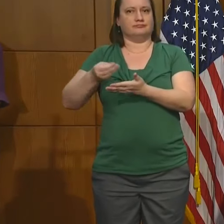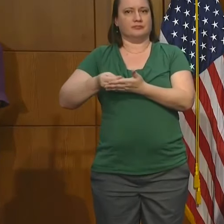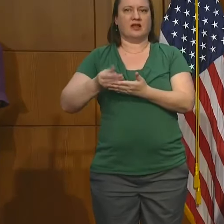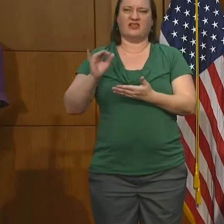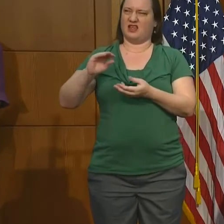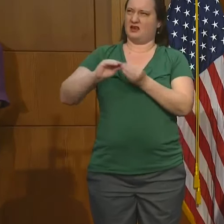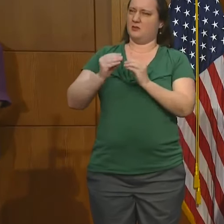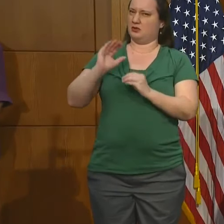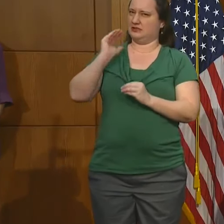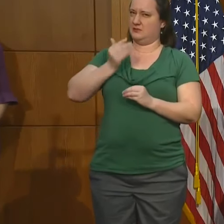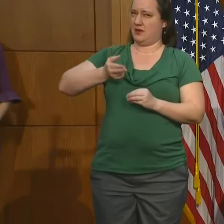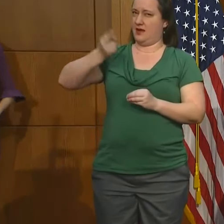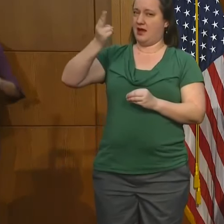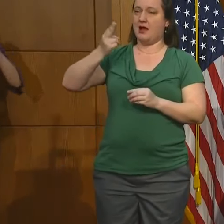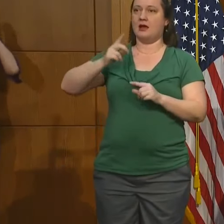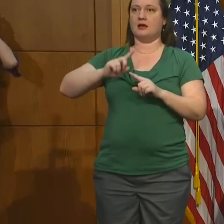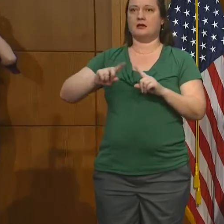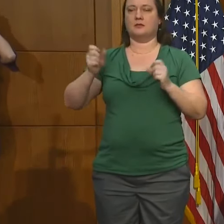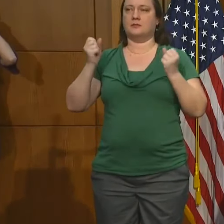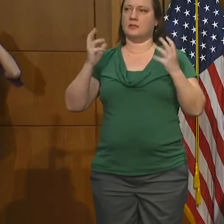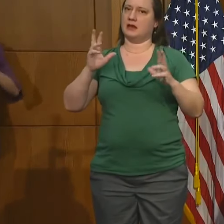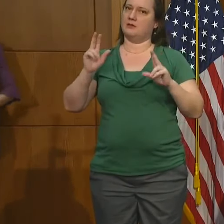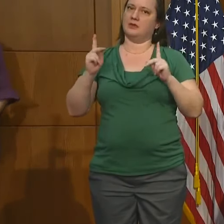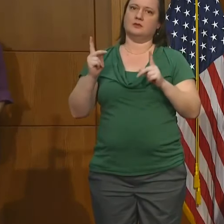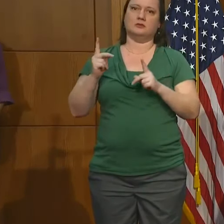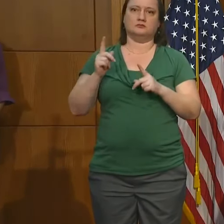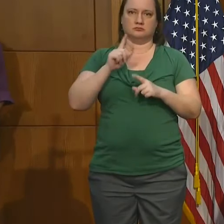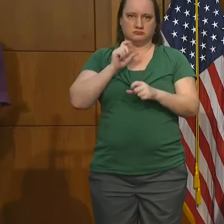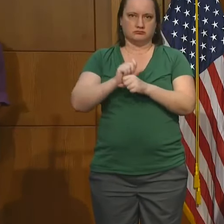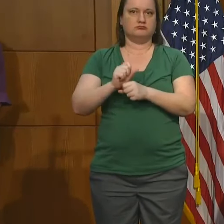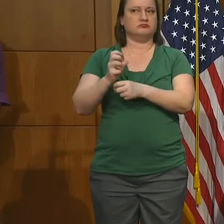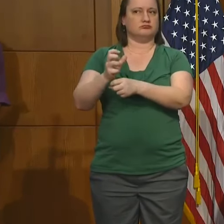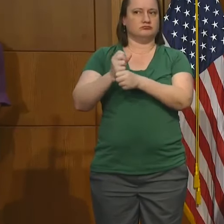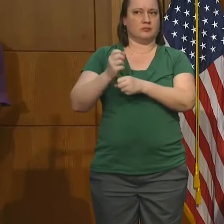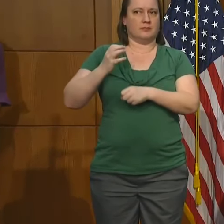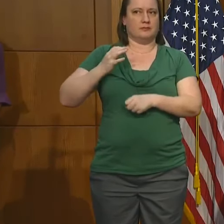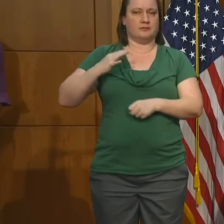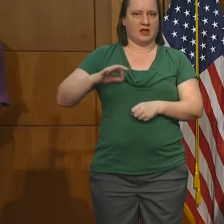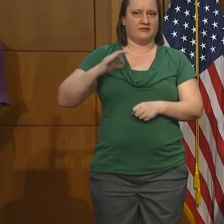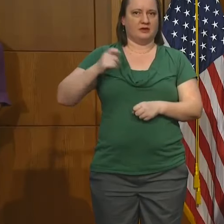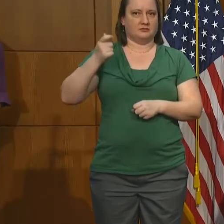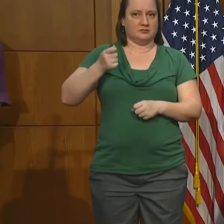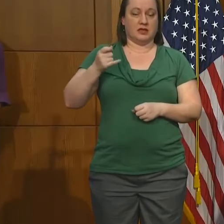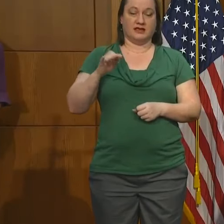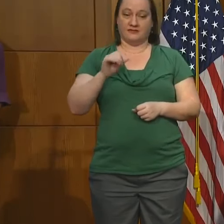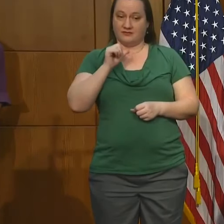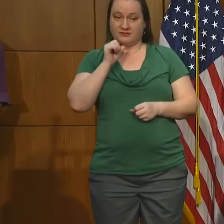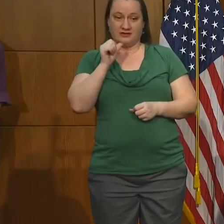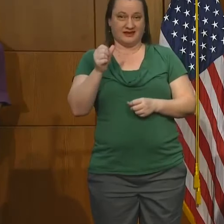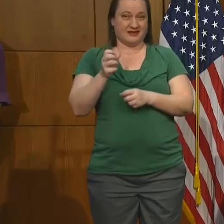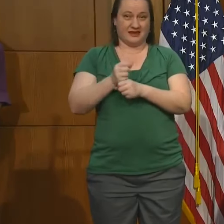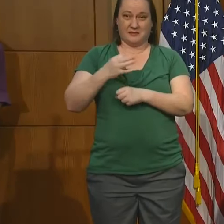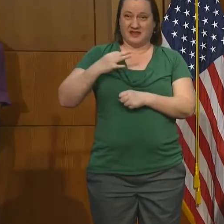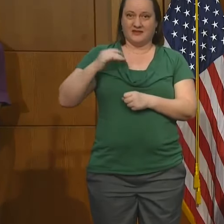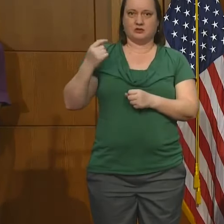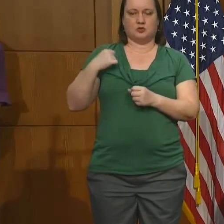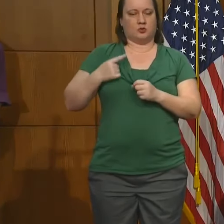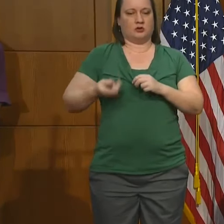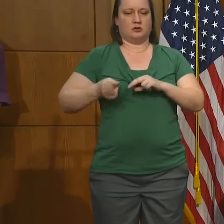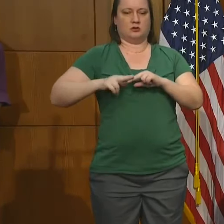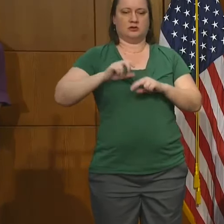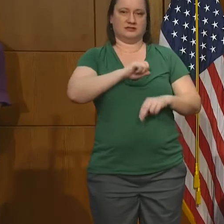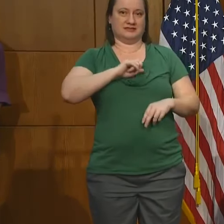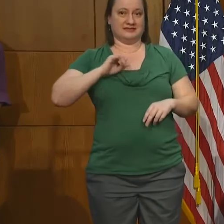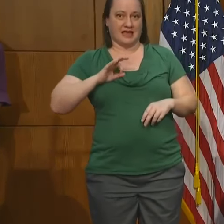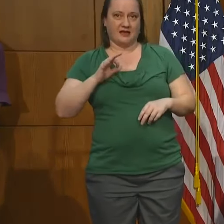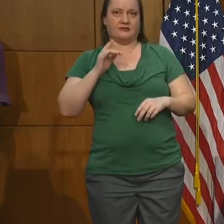very high, but many, many people are receiving their benefits. And if they did not receive their benefits, we are ramping up staff to increase